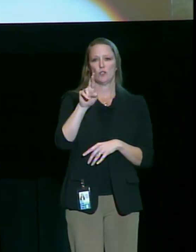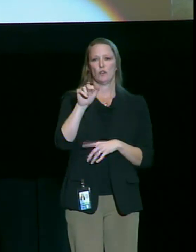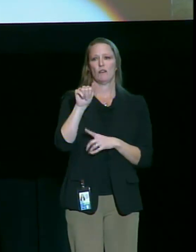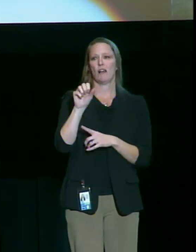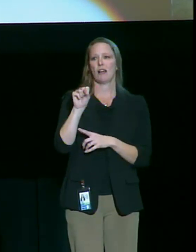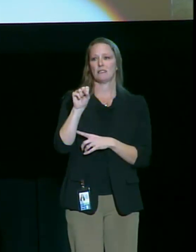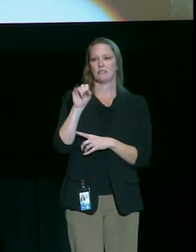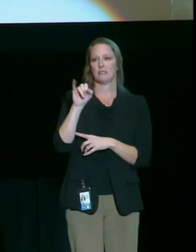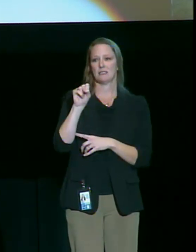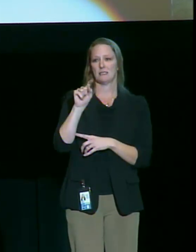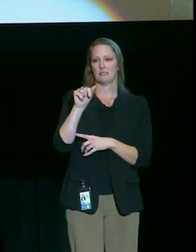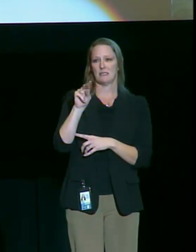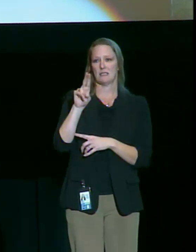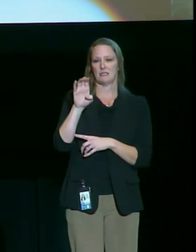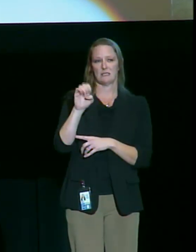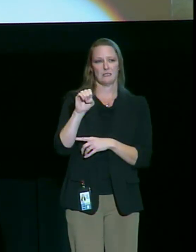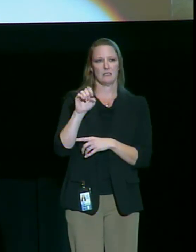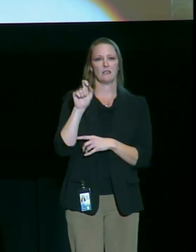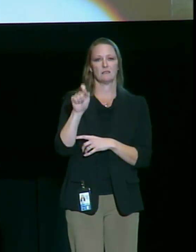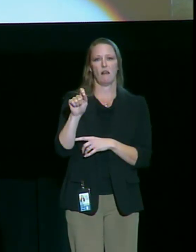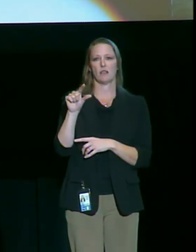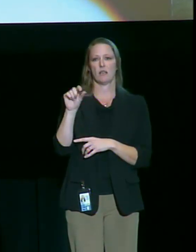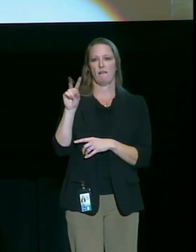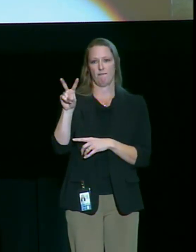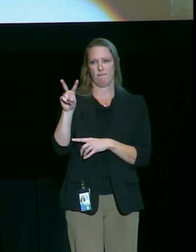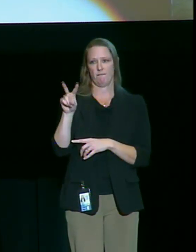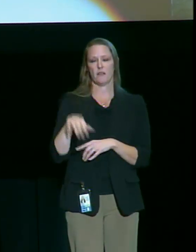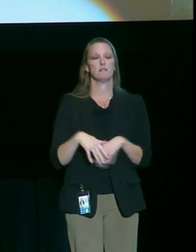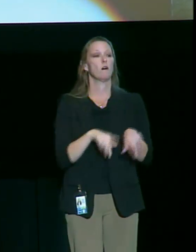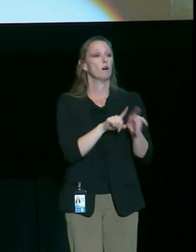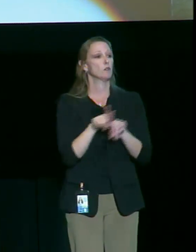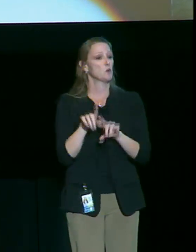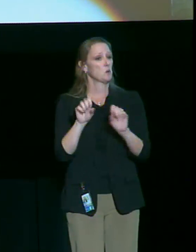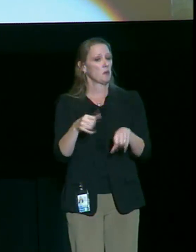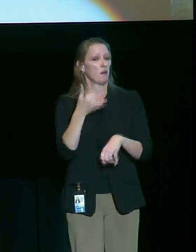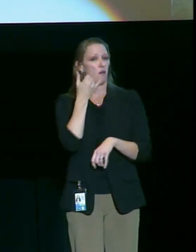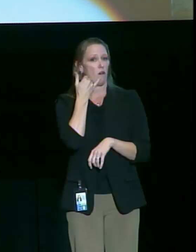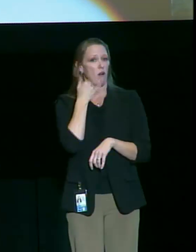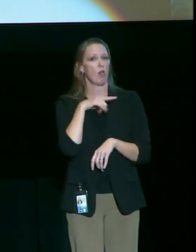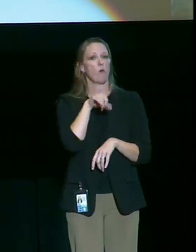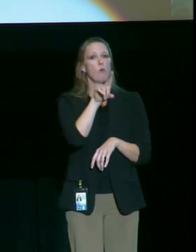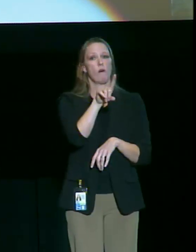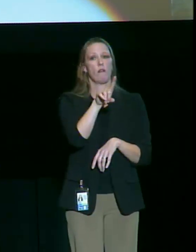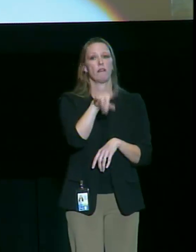disasterassistance.gov. You can also call